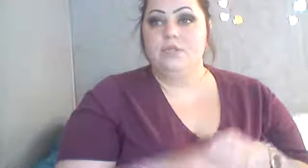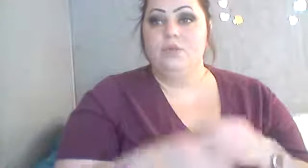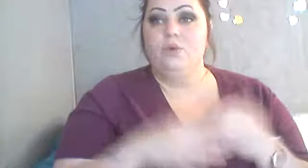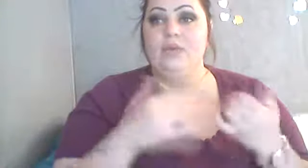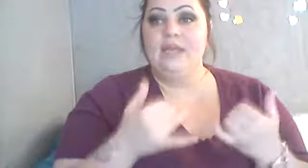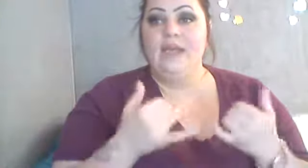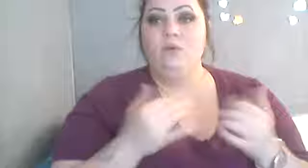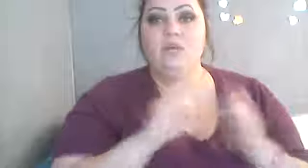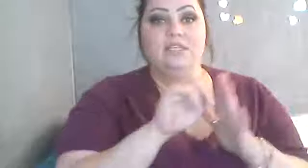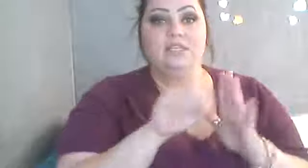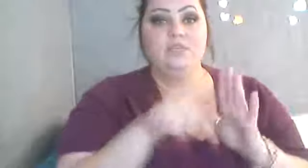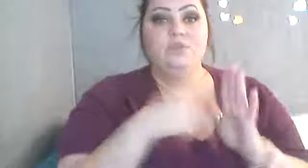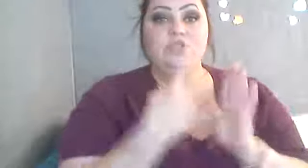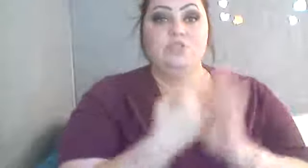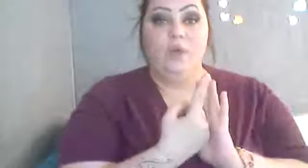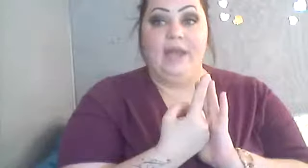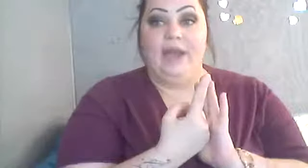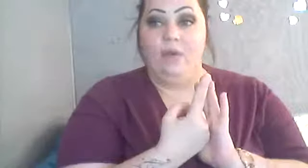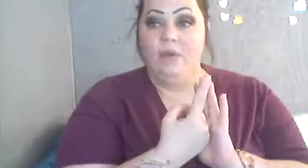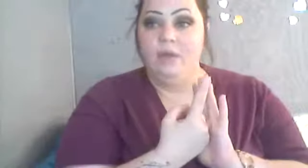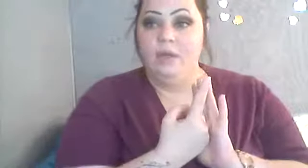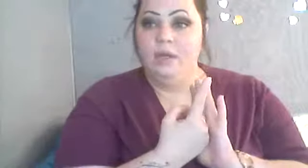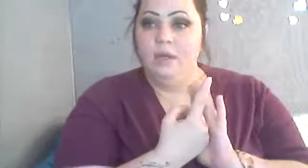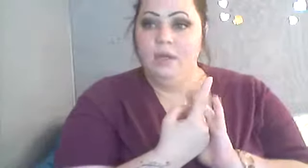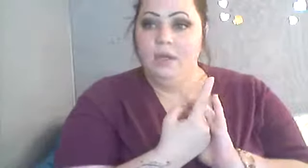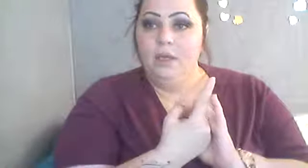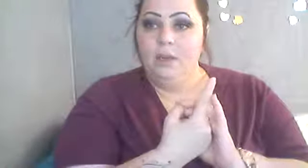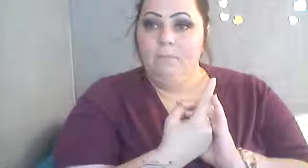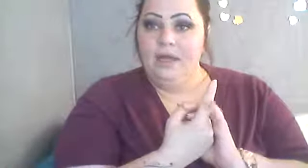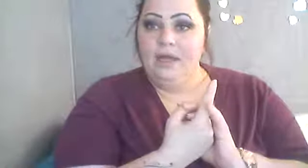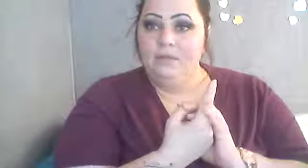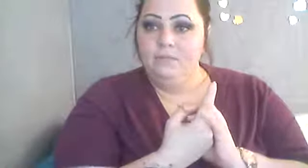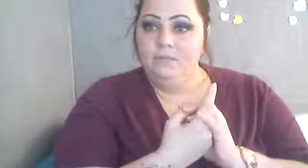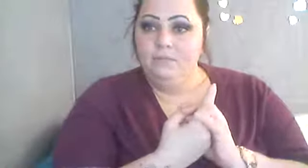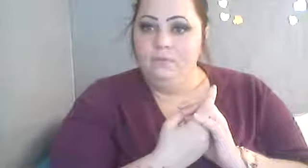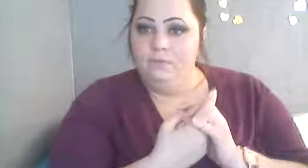So right now we're going to continue with just 1 hour, but